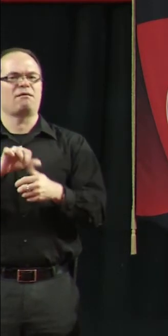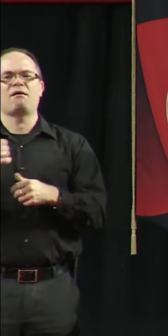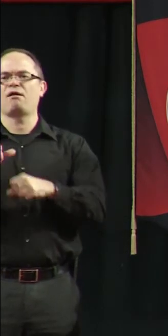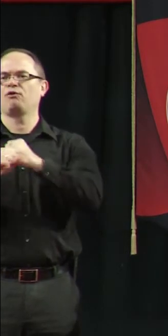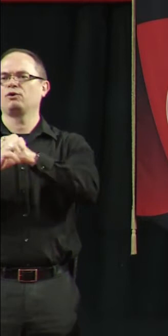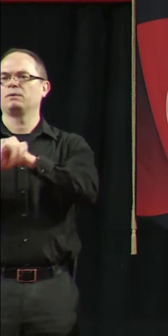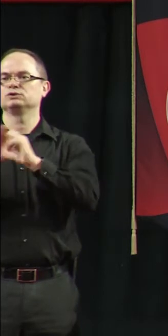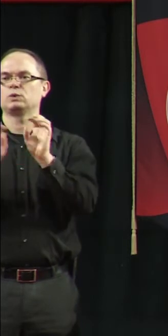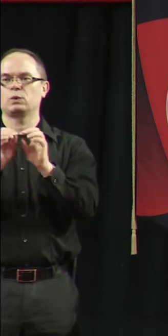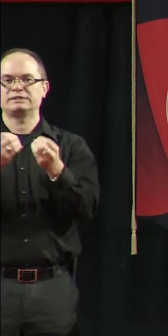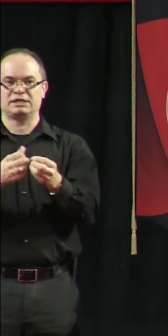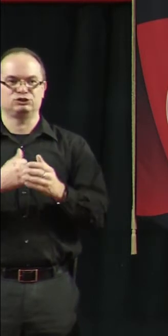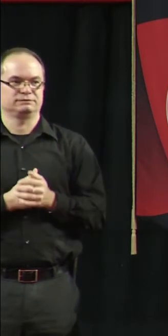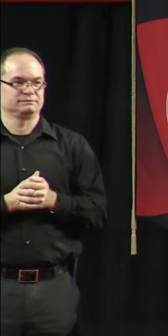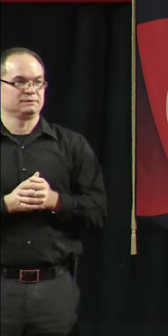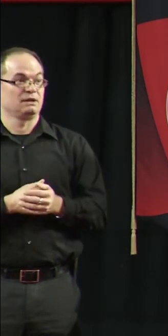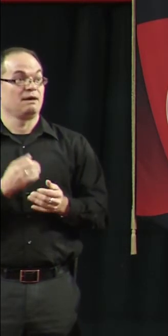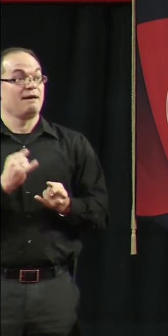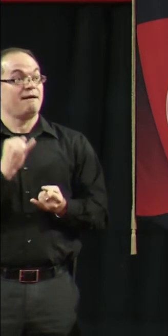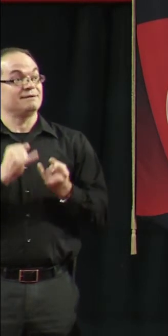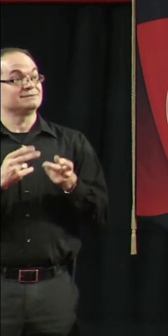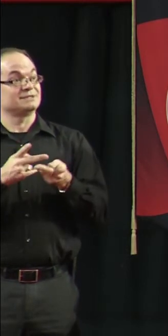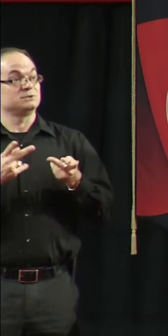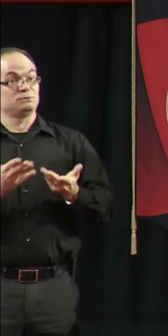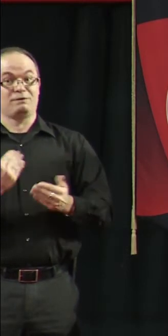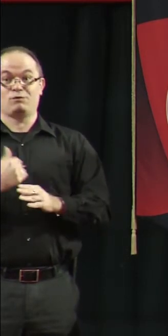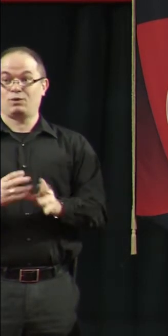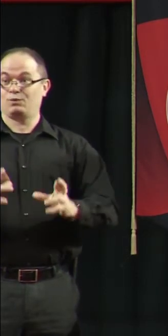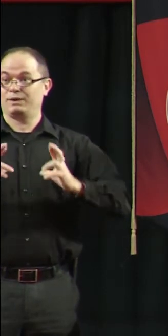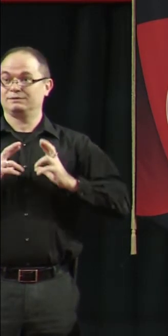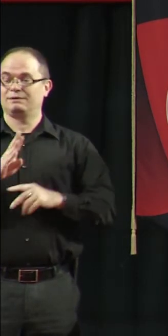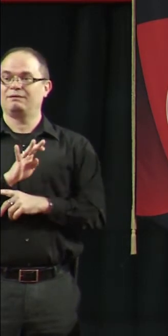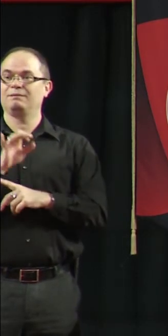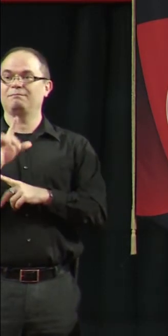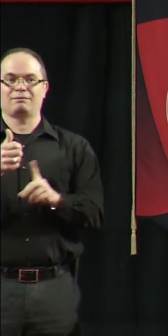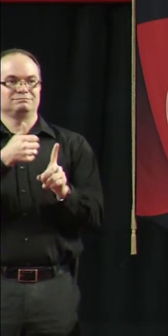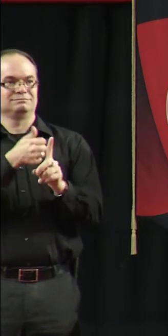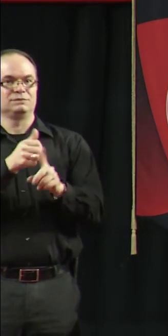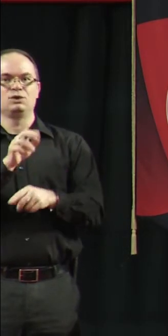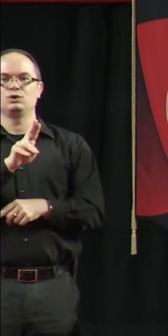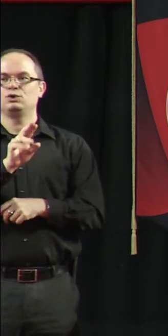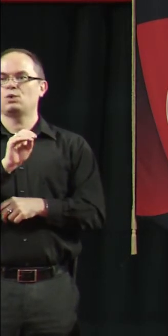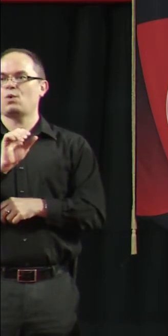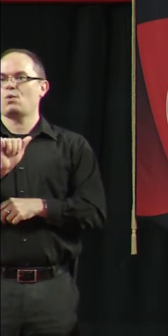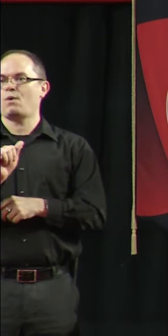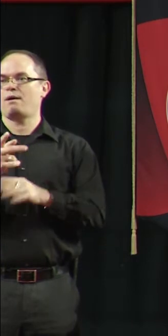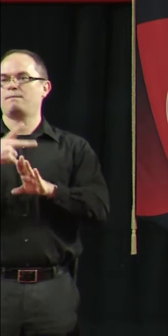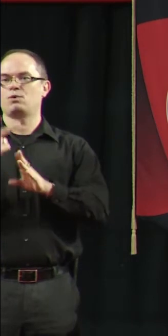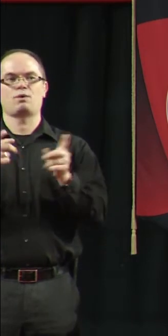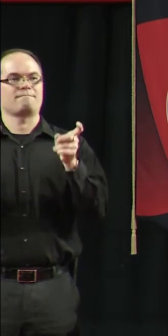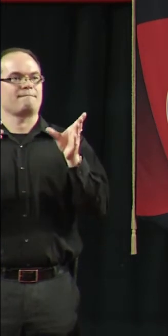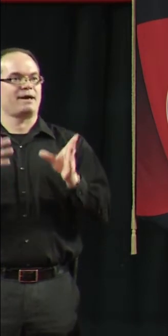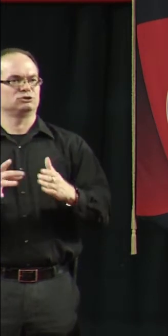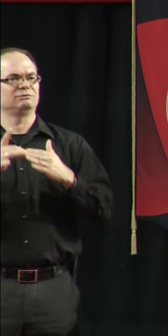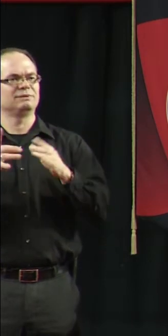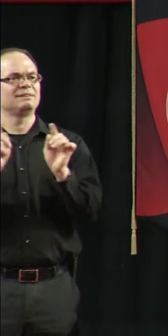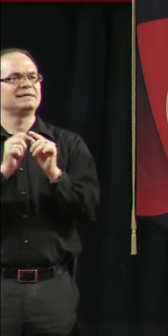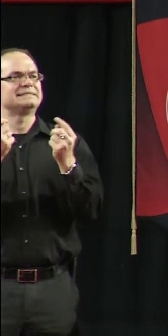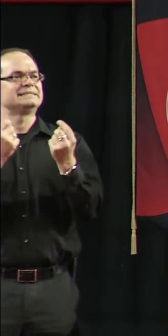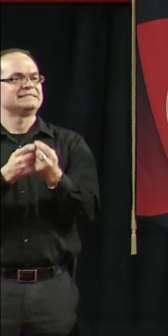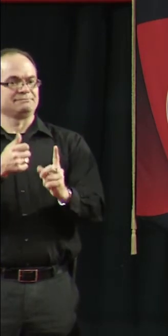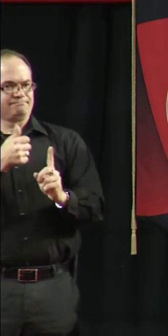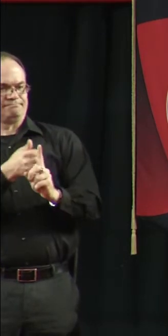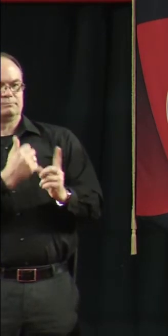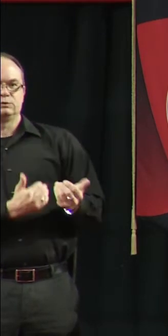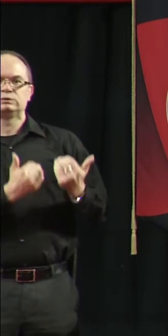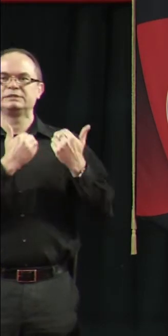organizations. In his last position before retirement, Mr. Bell was ULA's program manager that led a team